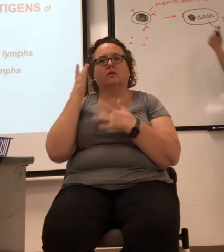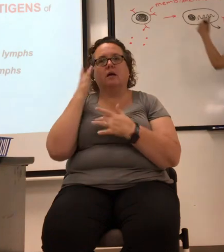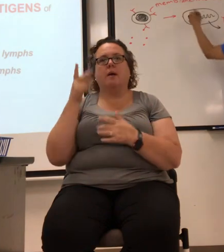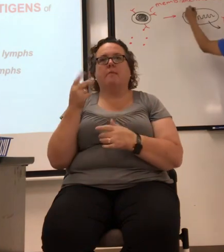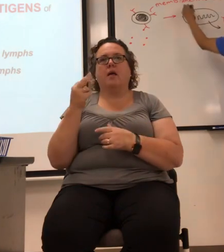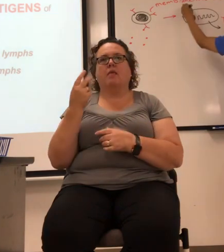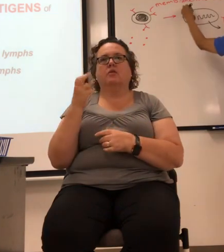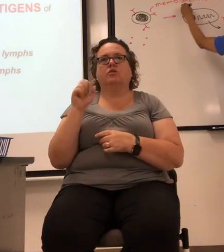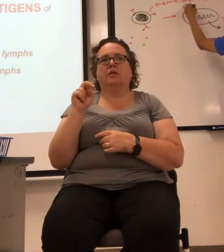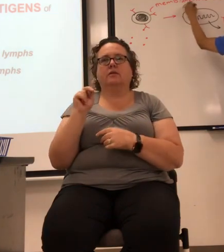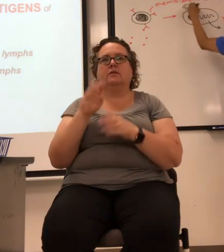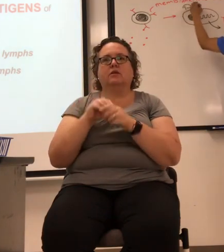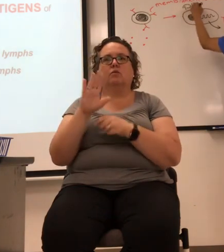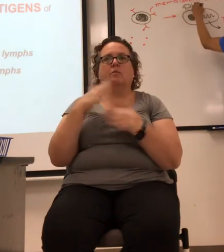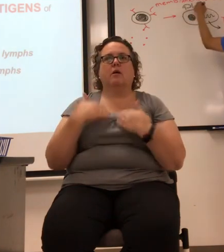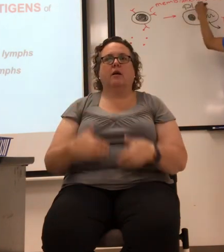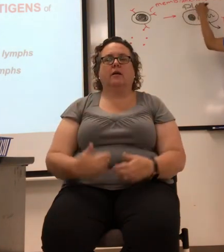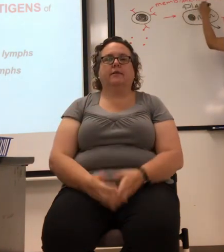cell,